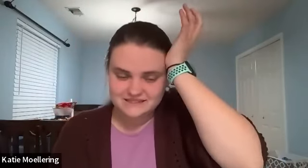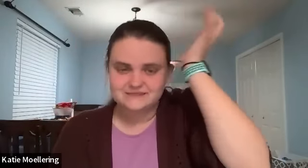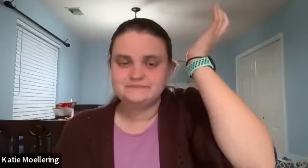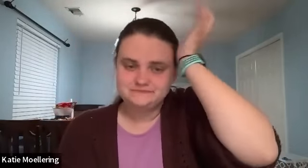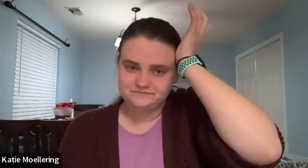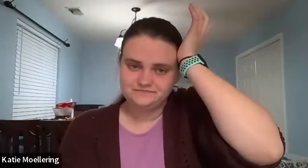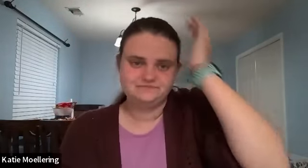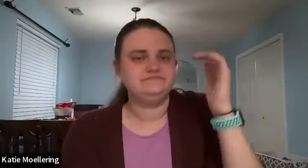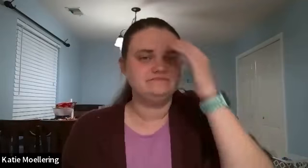lettuce.